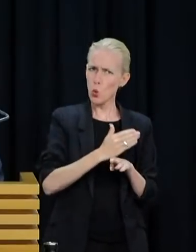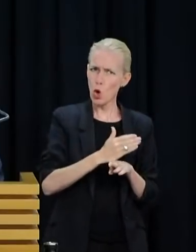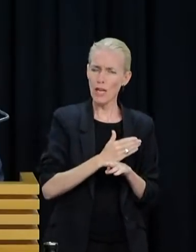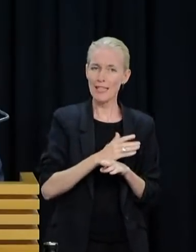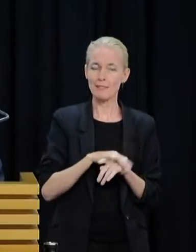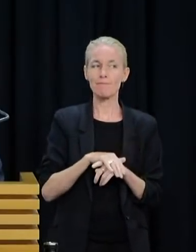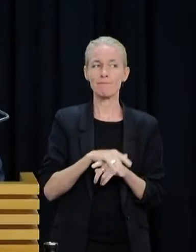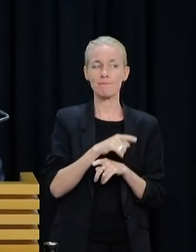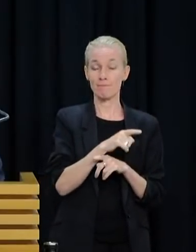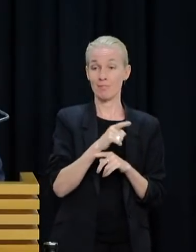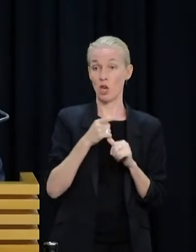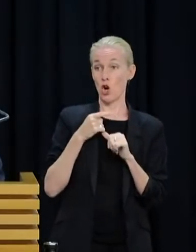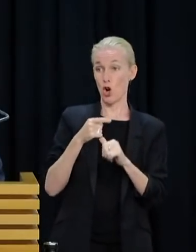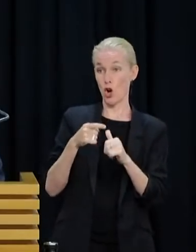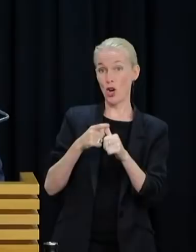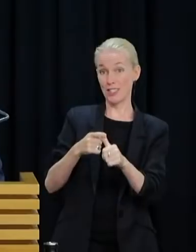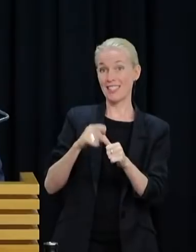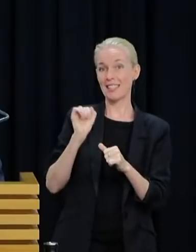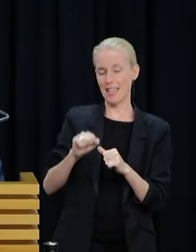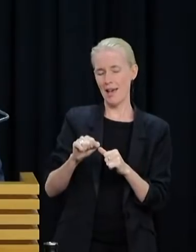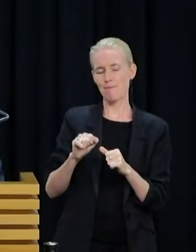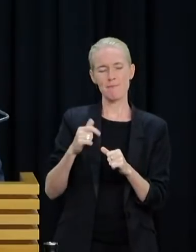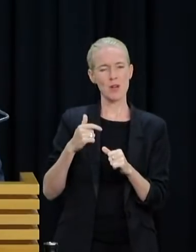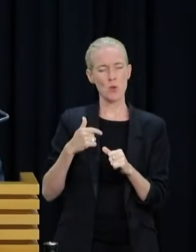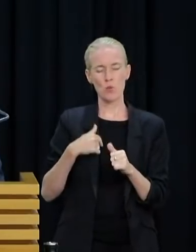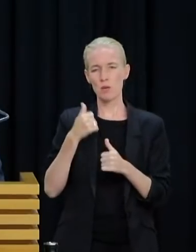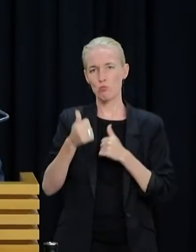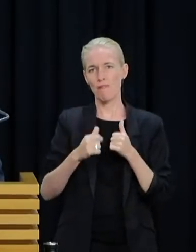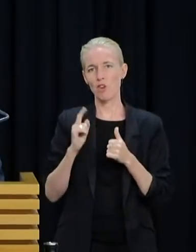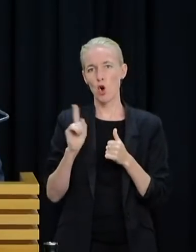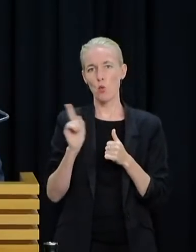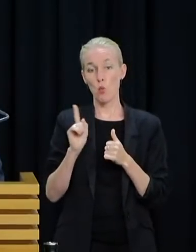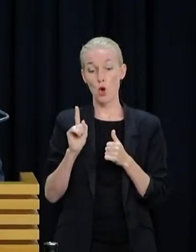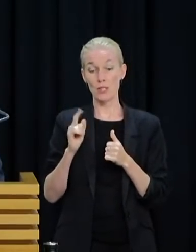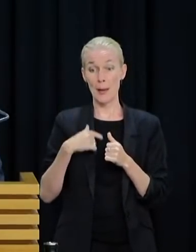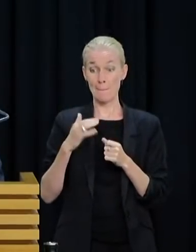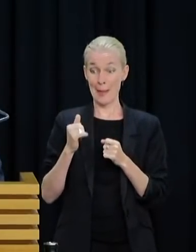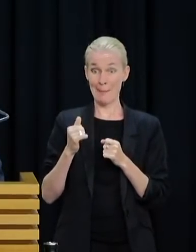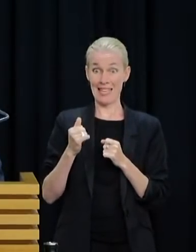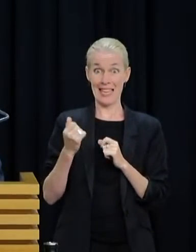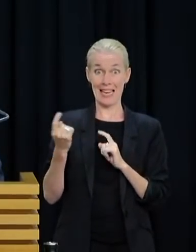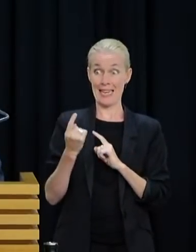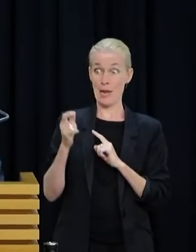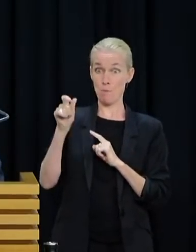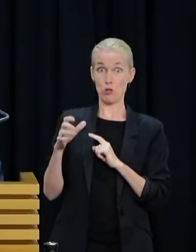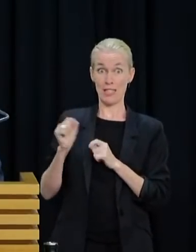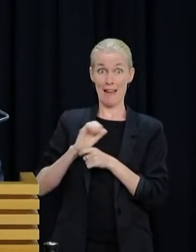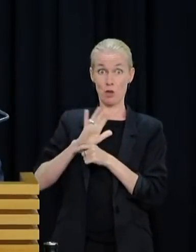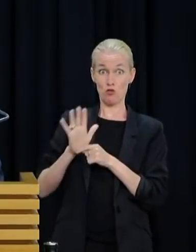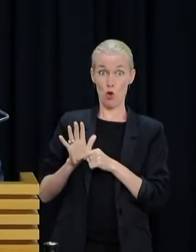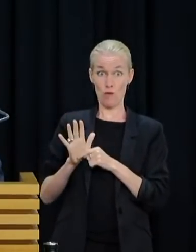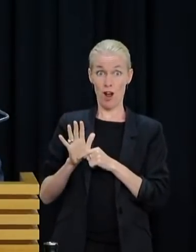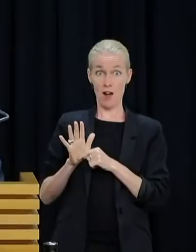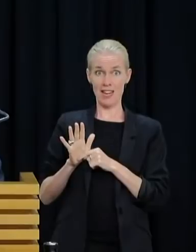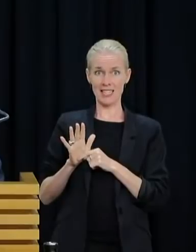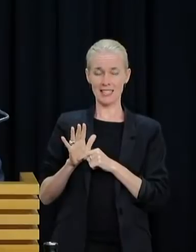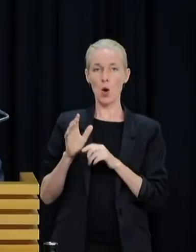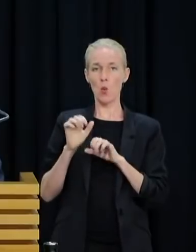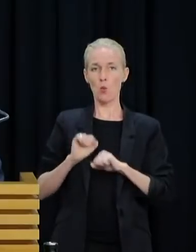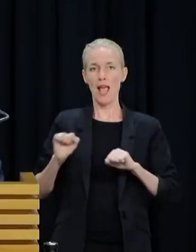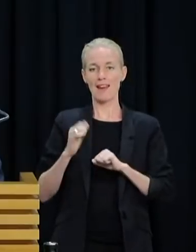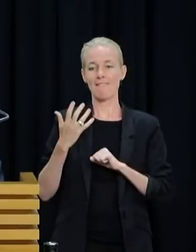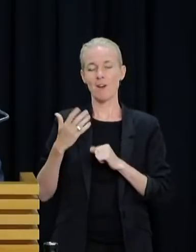exposure, and then we do another one at day 12 anyway, and as I said, in this instance we are taking this very cautious